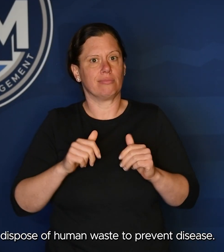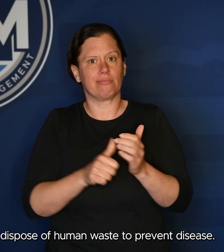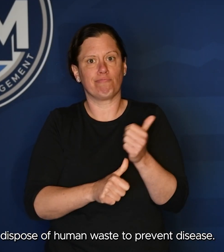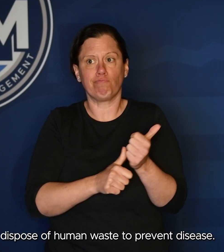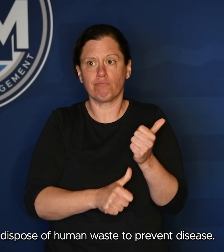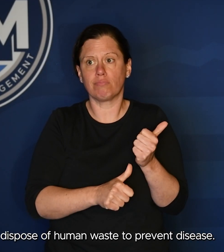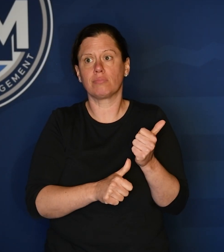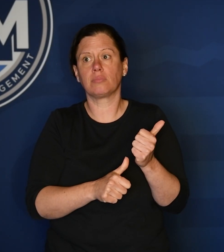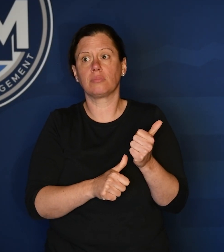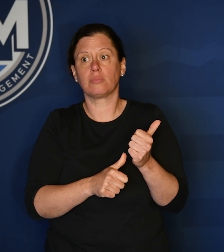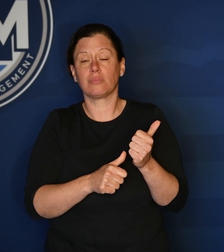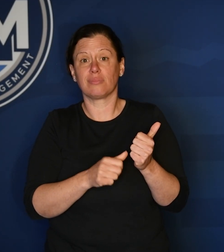disease.